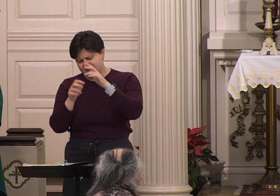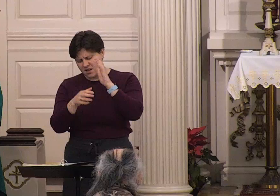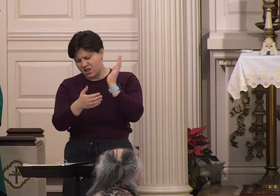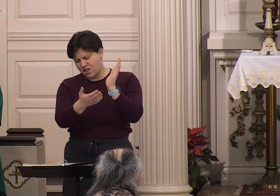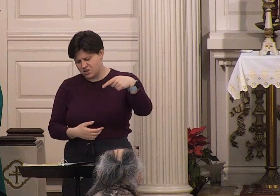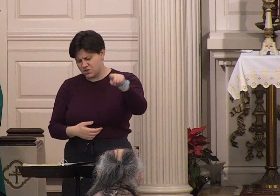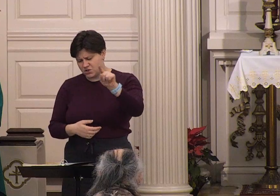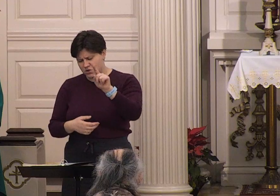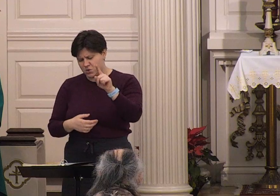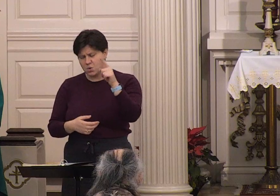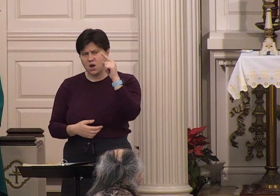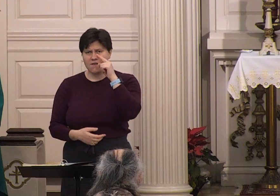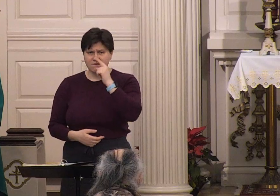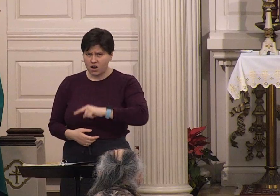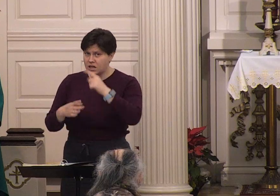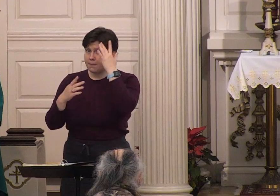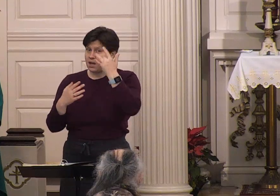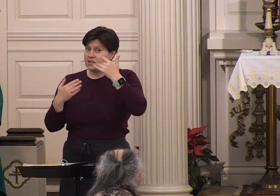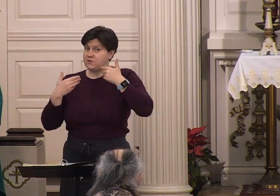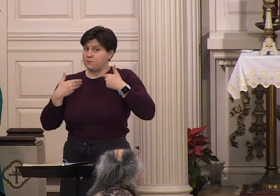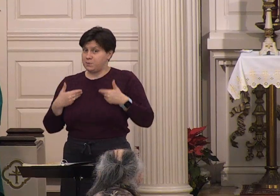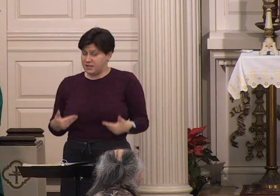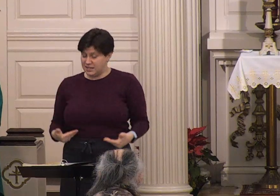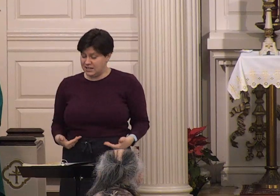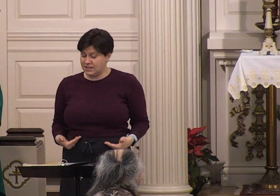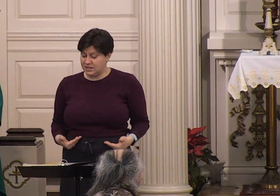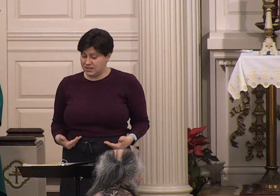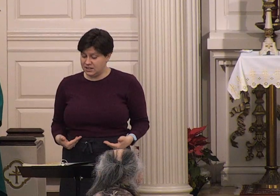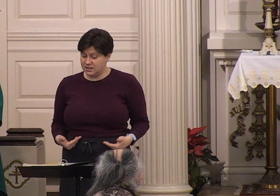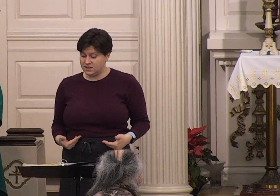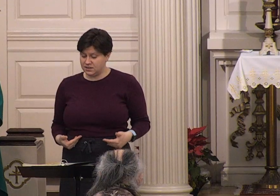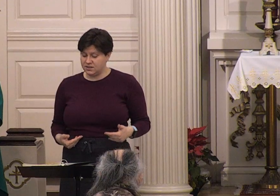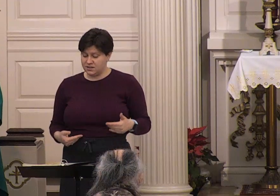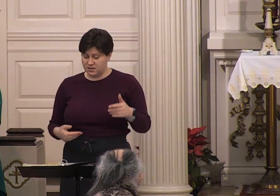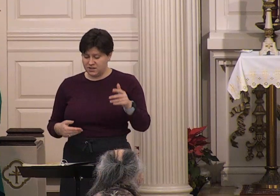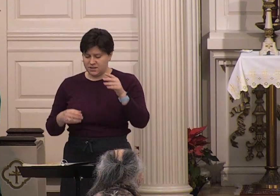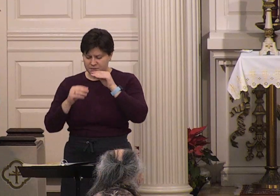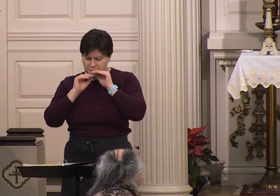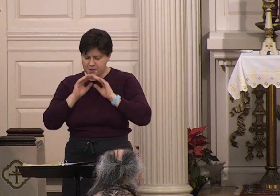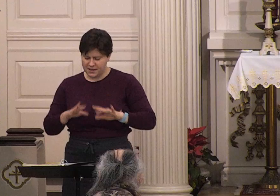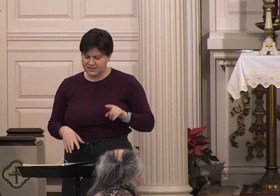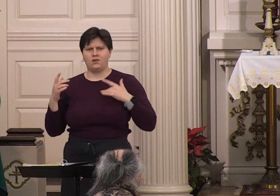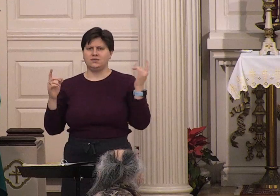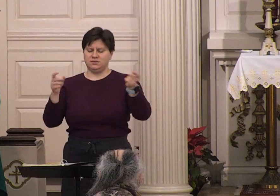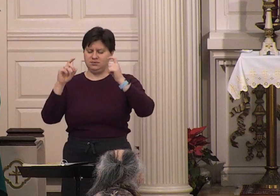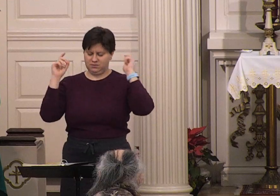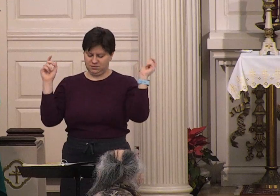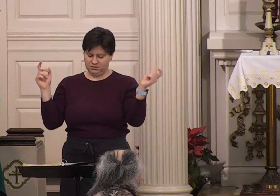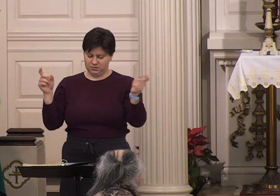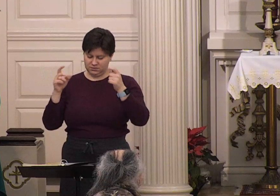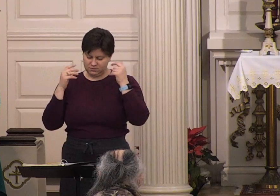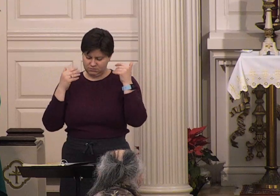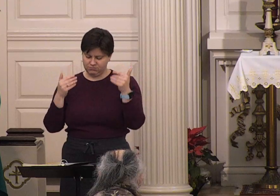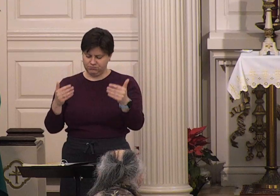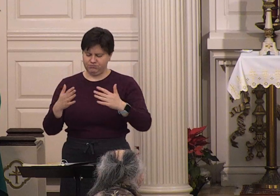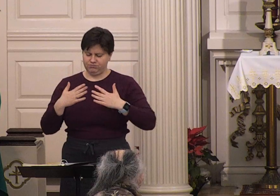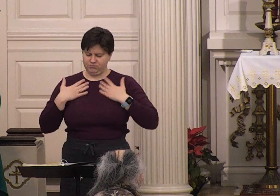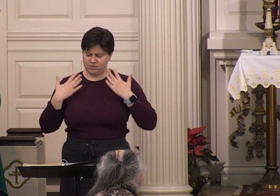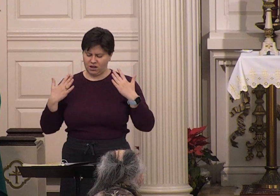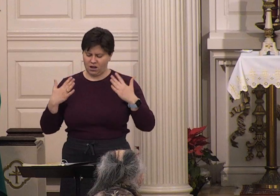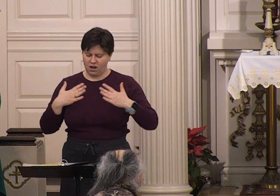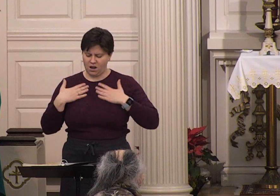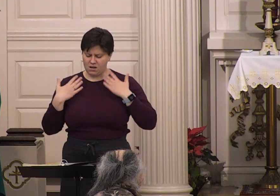you falsely because of me. Rejoice and be glad, for your